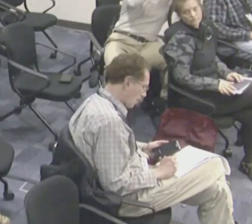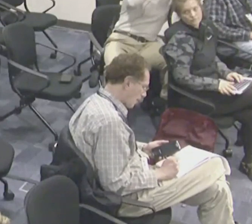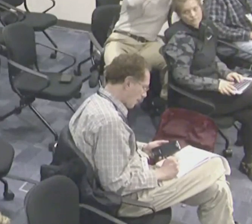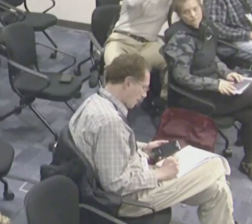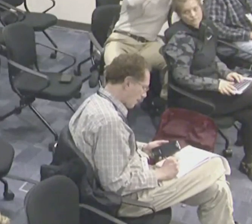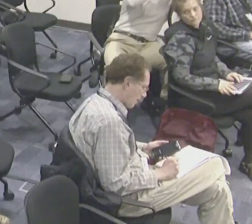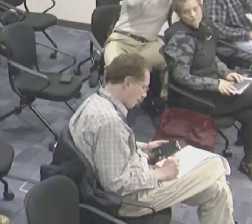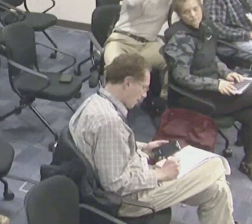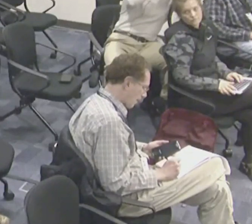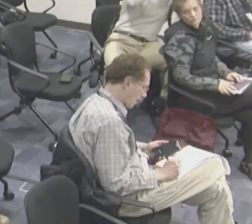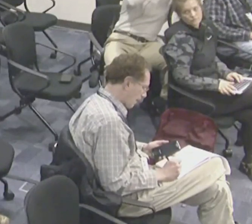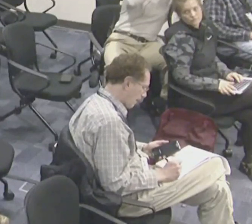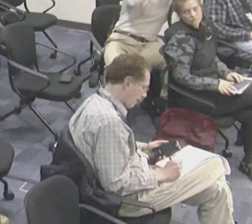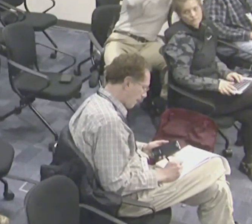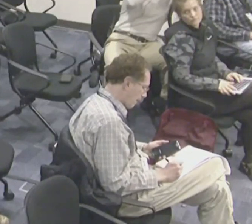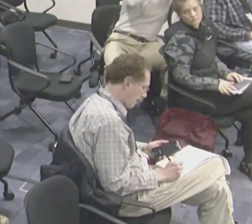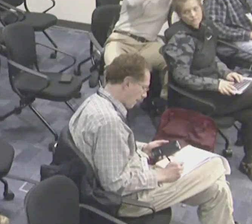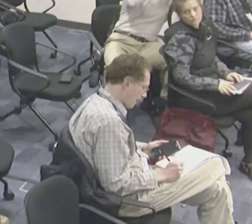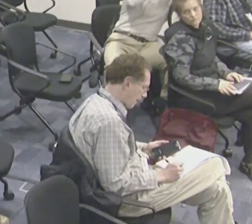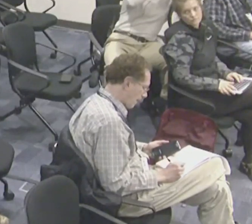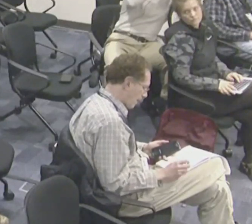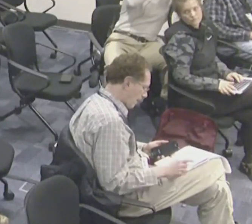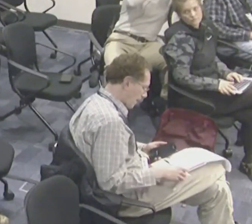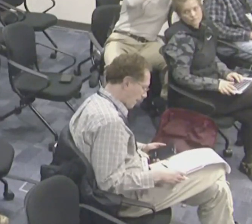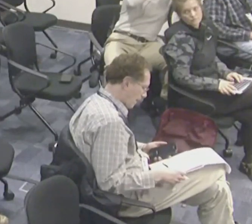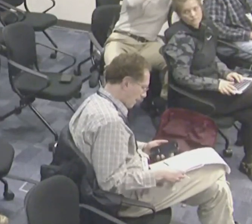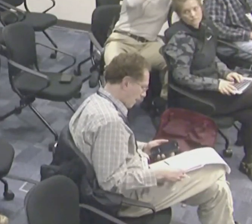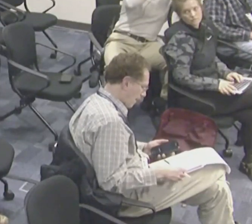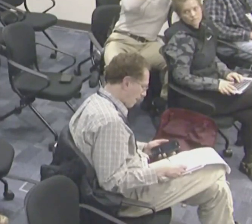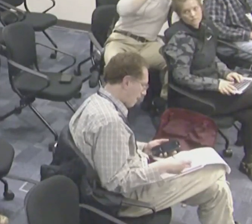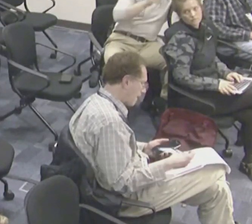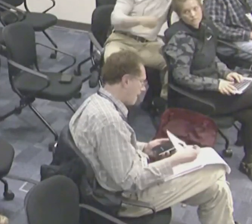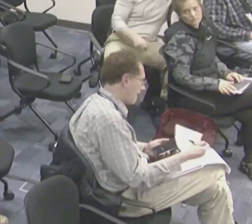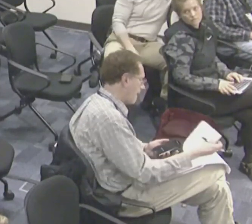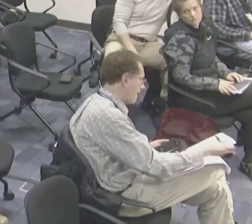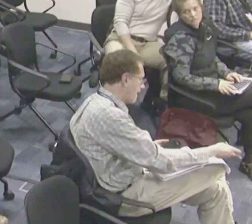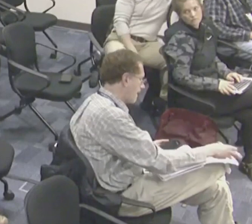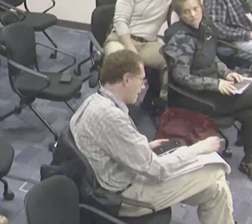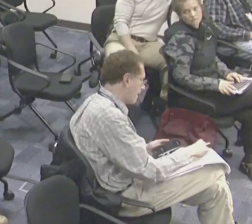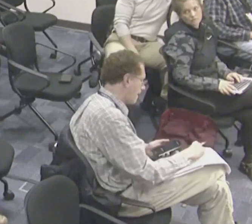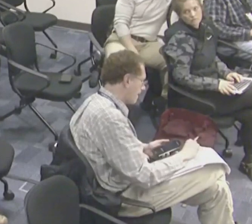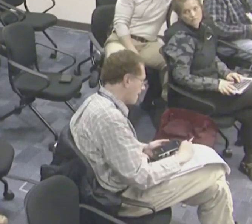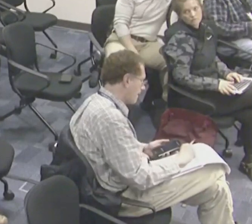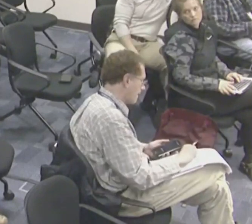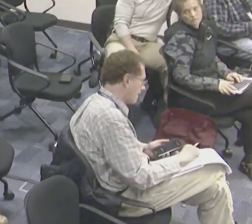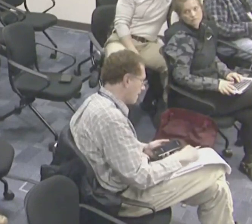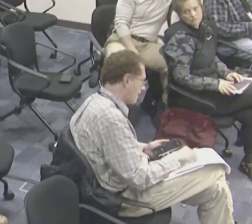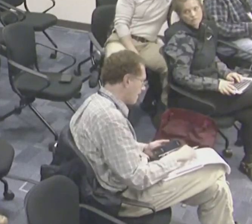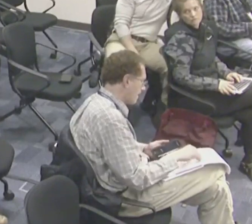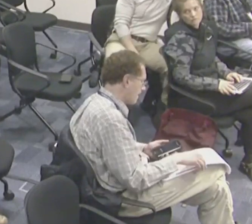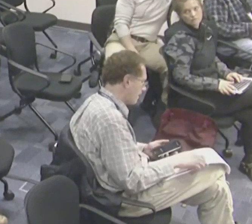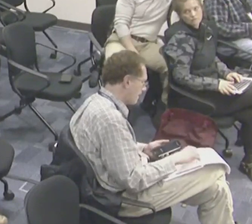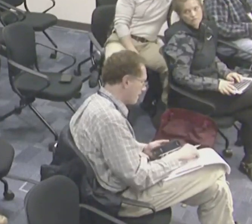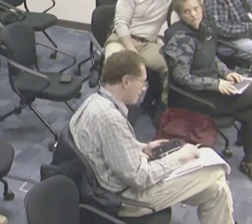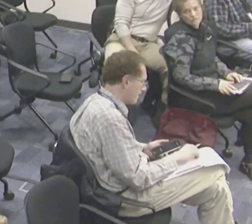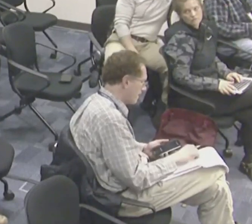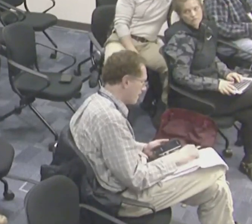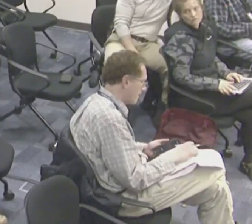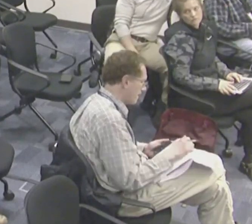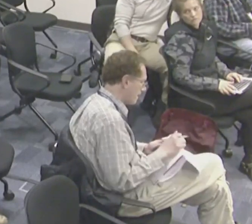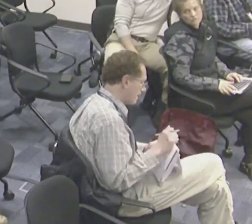maybe for the health folks. Is there any guidance for parents who may be at home with children who've been brought home from school, whether they should be going